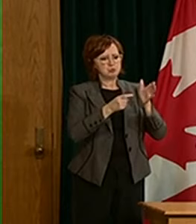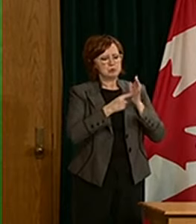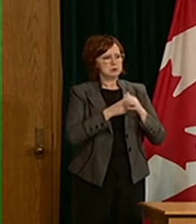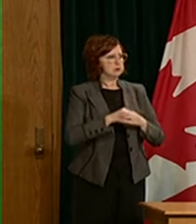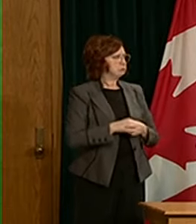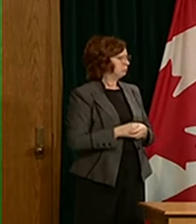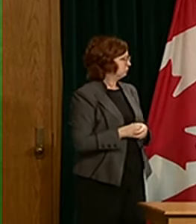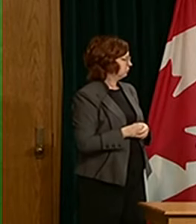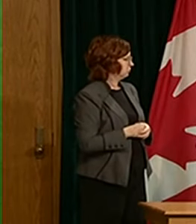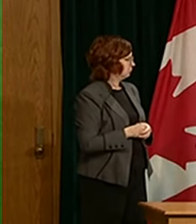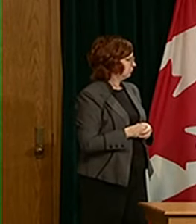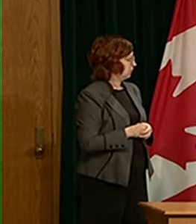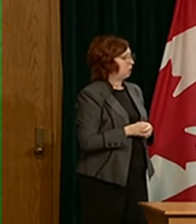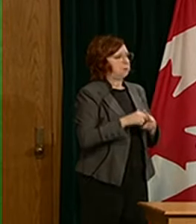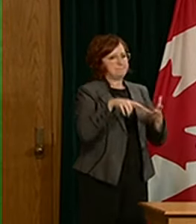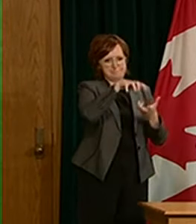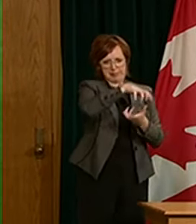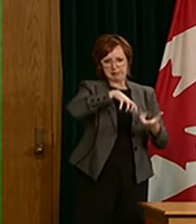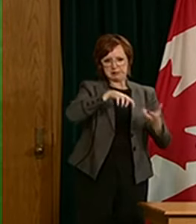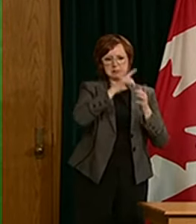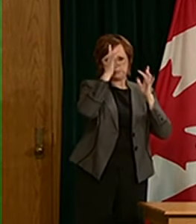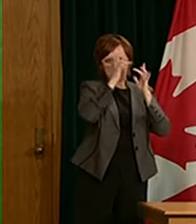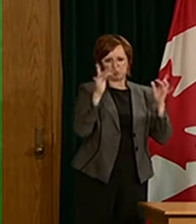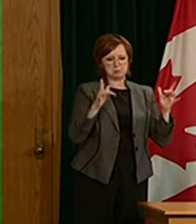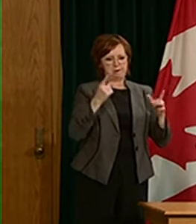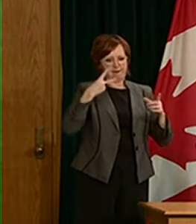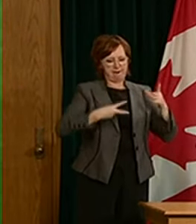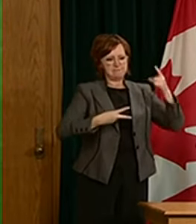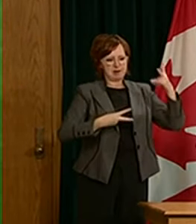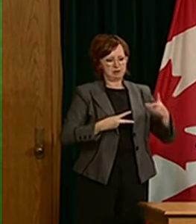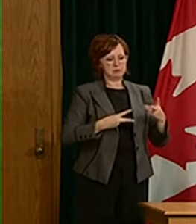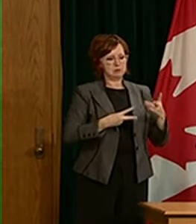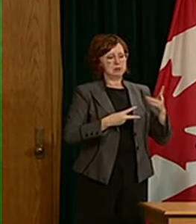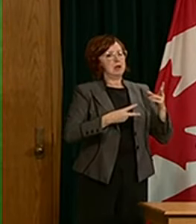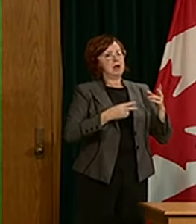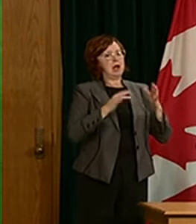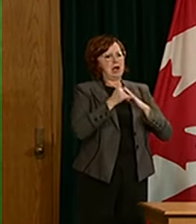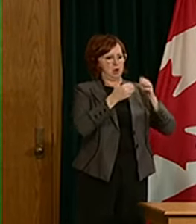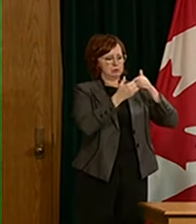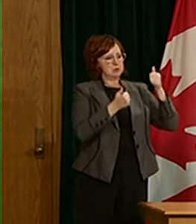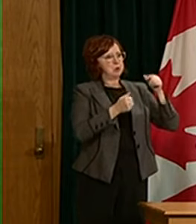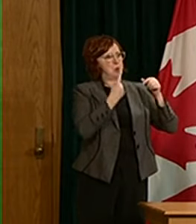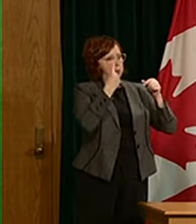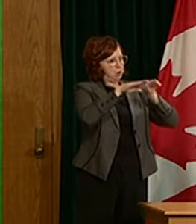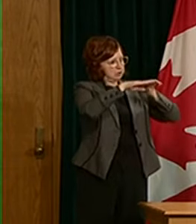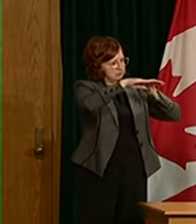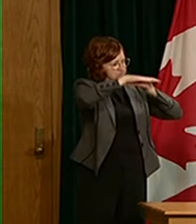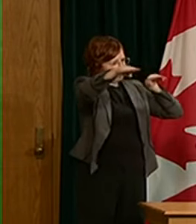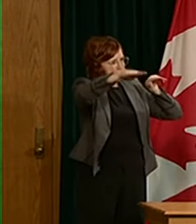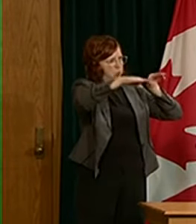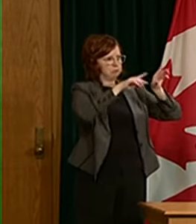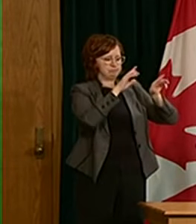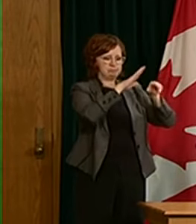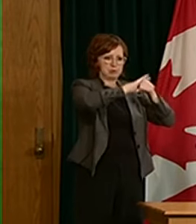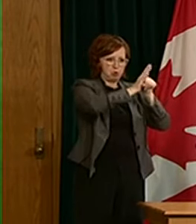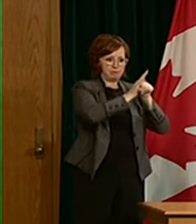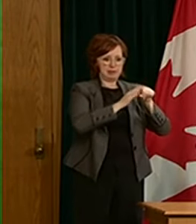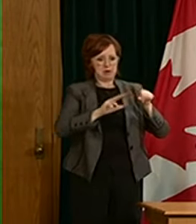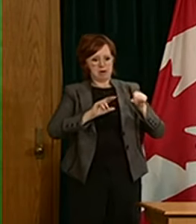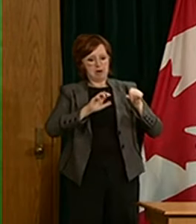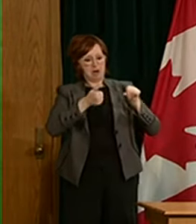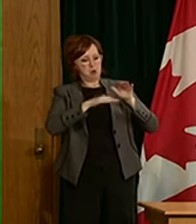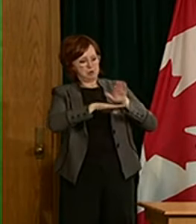patient populations. Patients will be cohorted on units and by floor in order to ensure safety and infection control standards are being